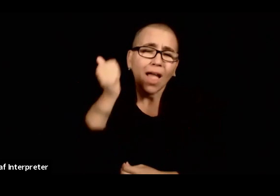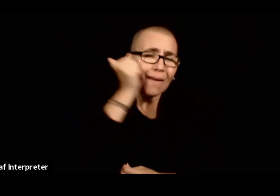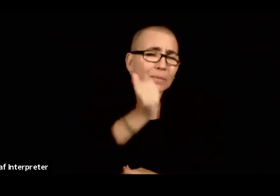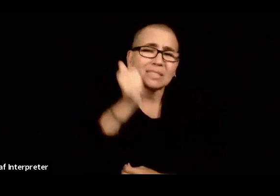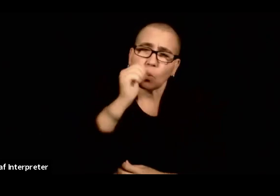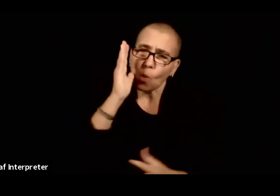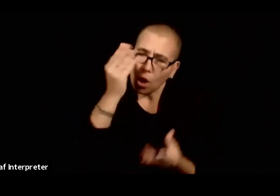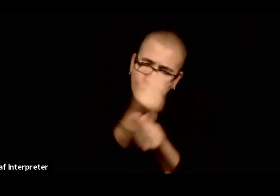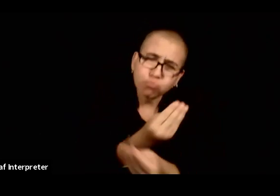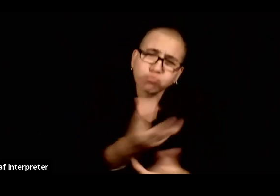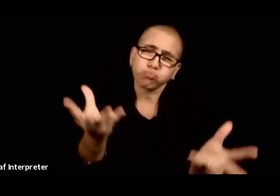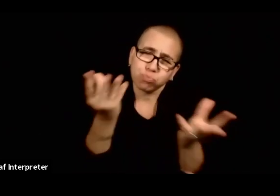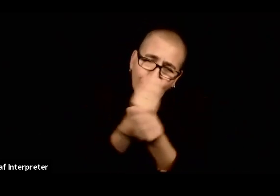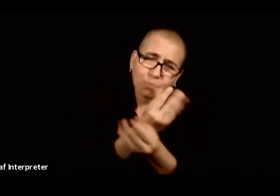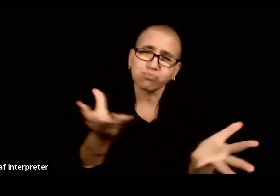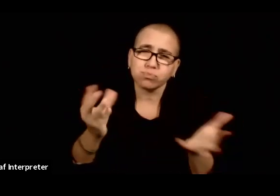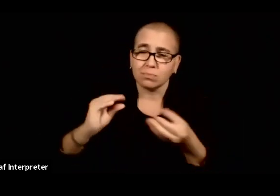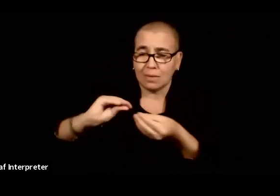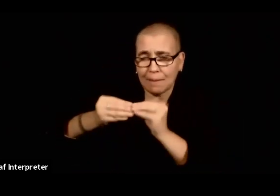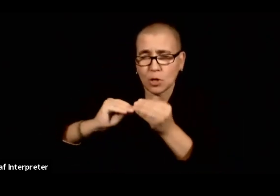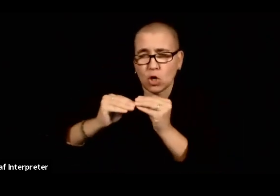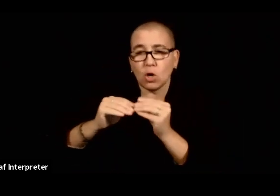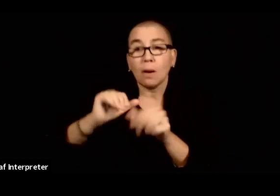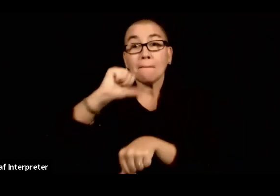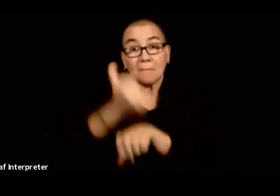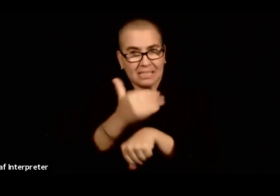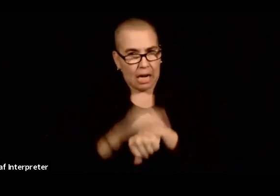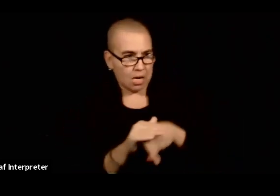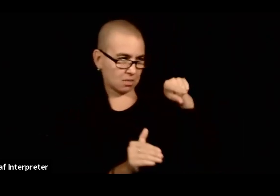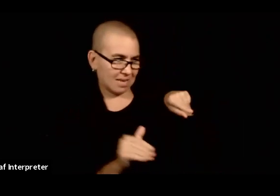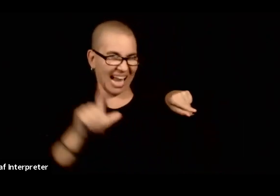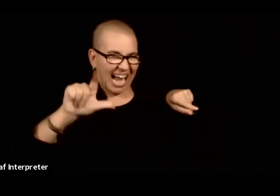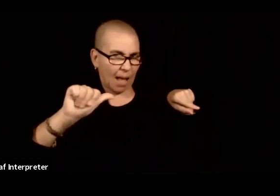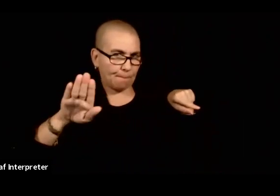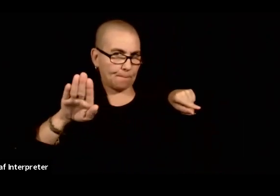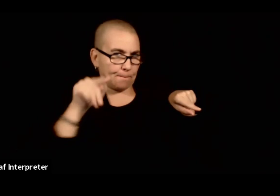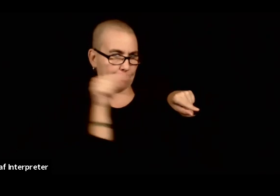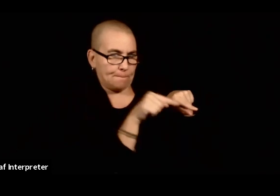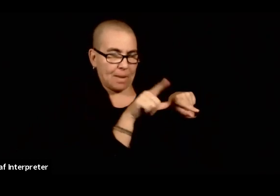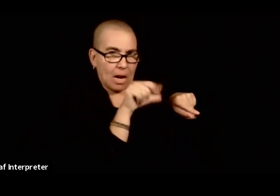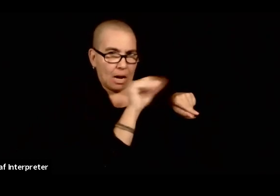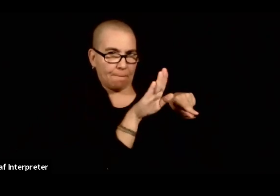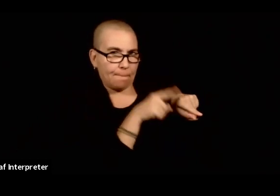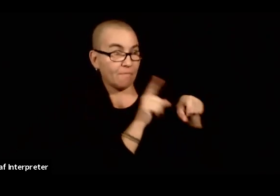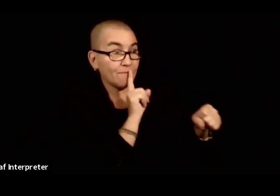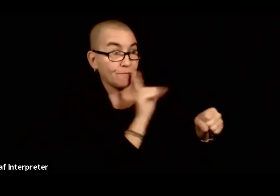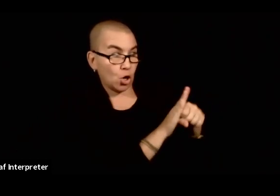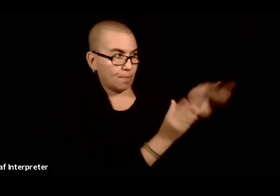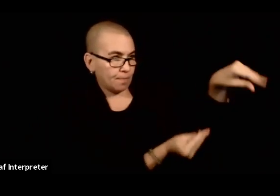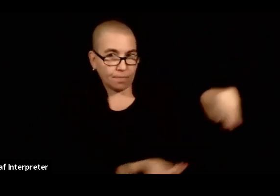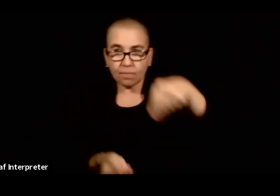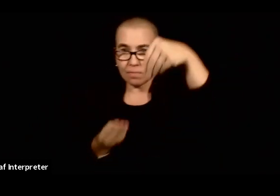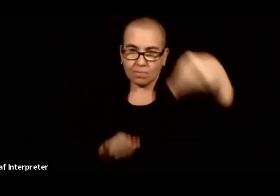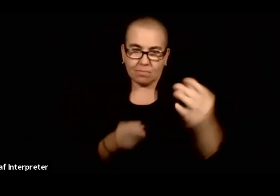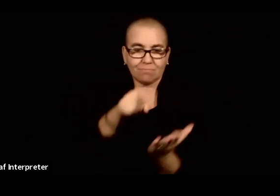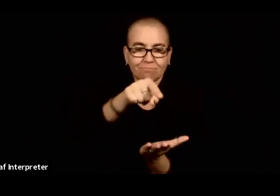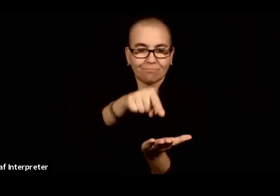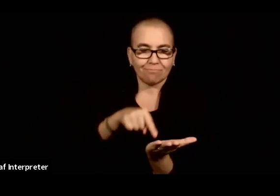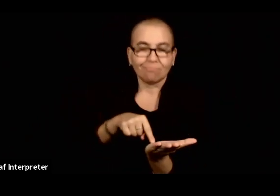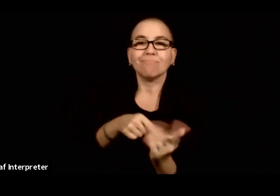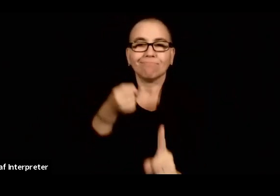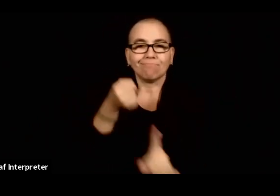laboratory confirmations that came through the system the day prior. And those laboratory confirmations obviously include